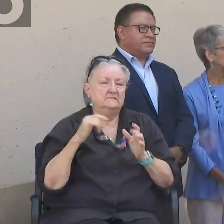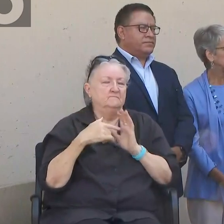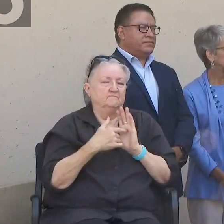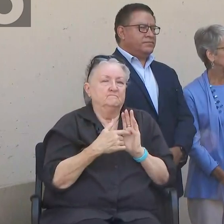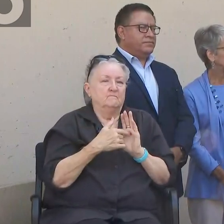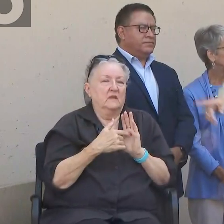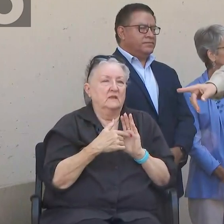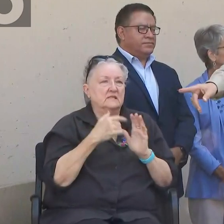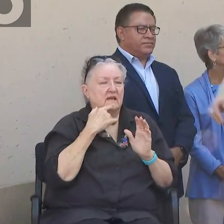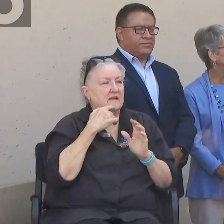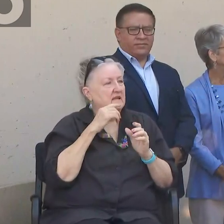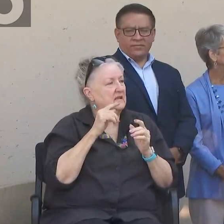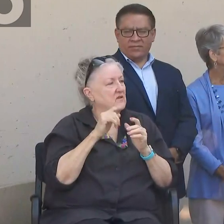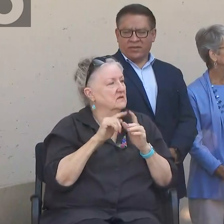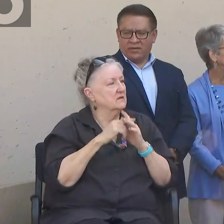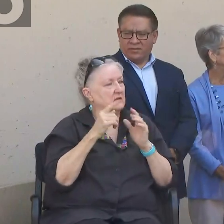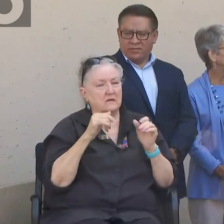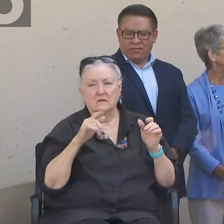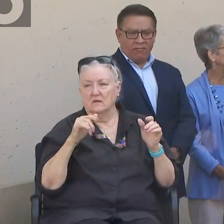initial explosion.